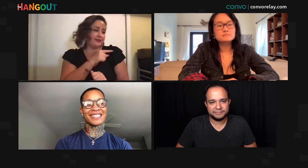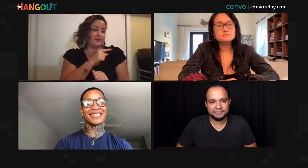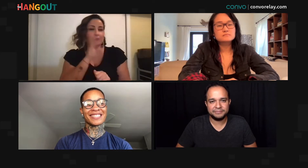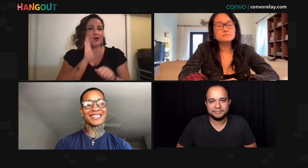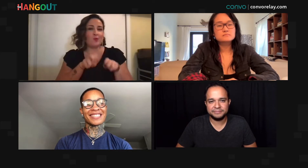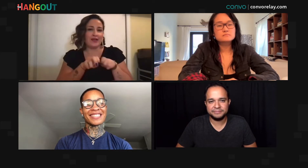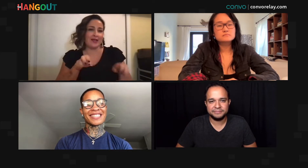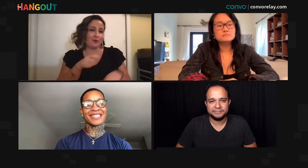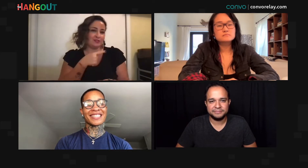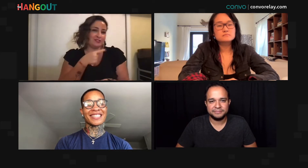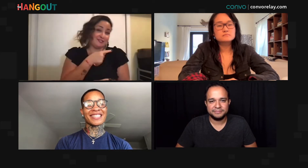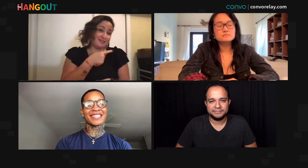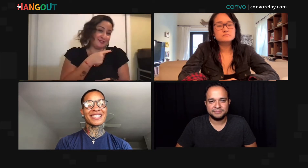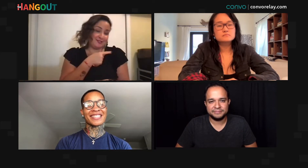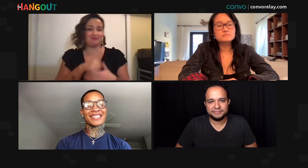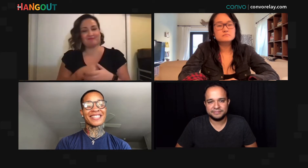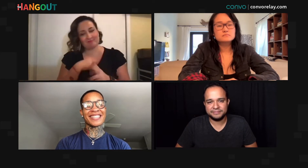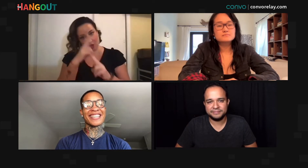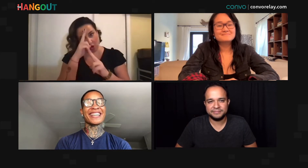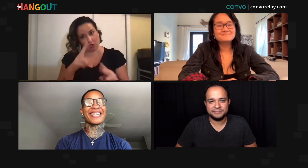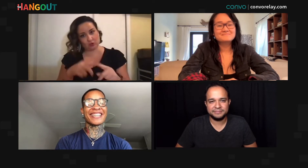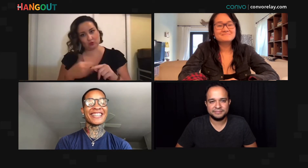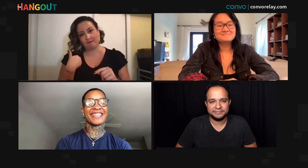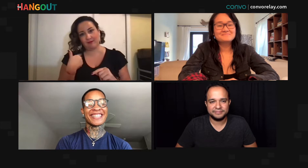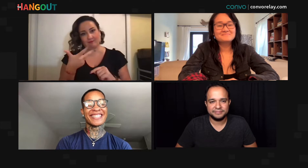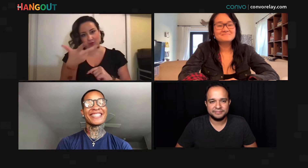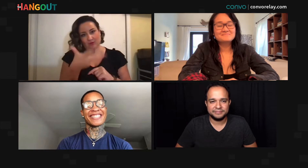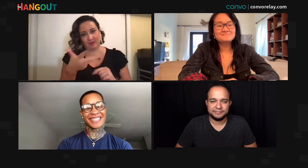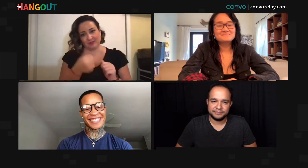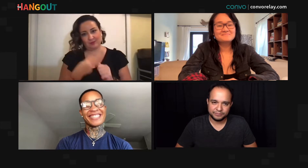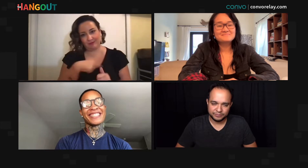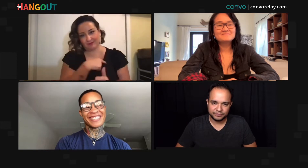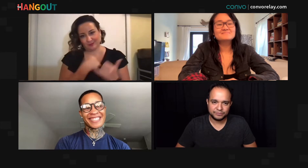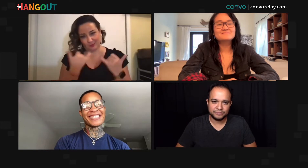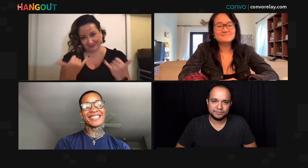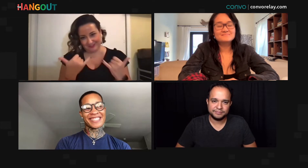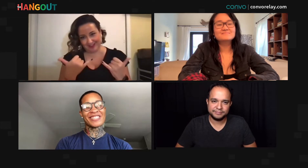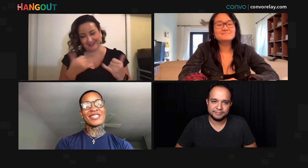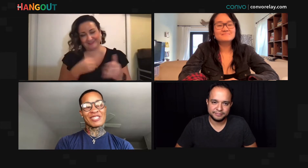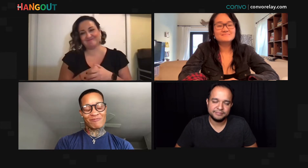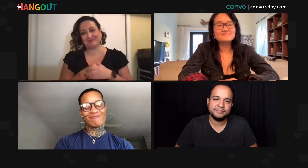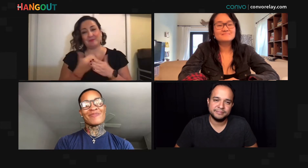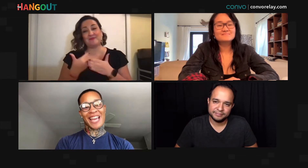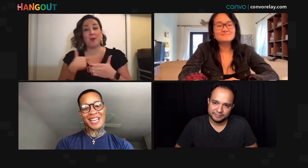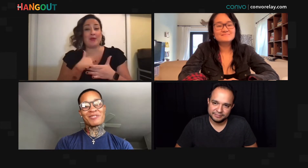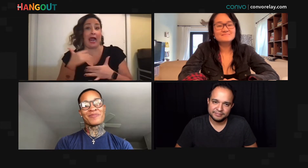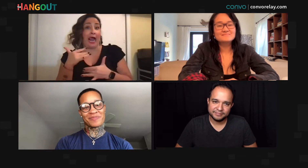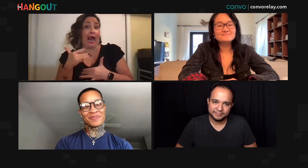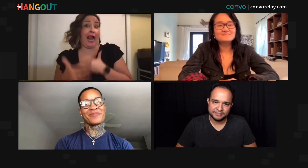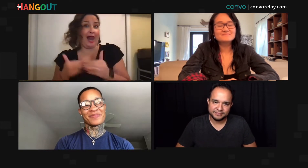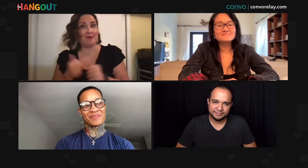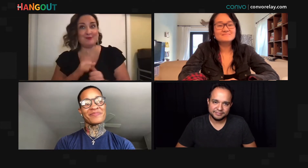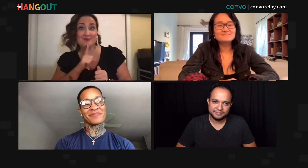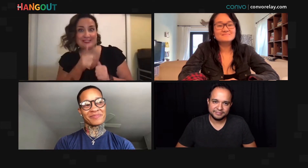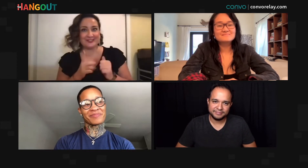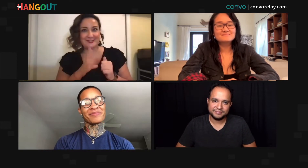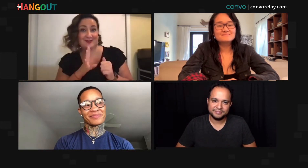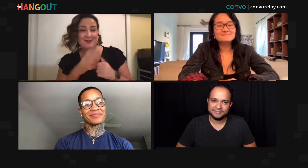white background with a brown couch to my left, and I'm really honored to have three of you with